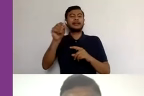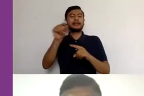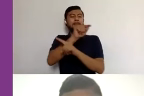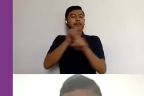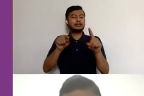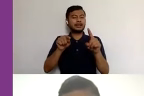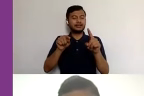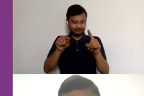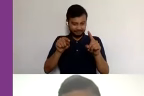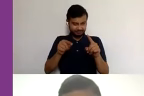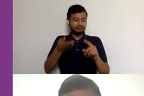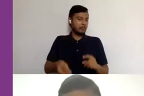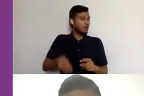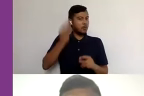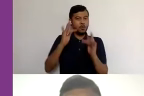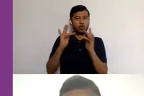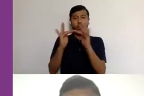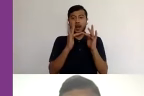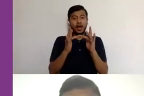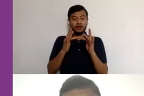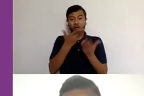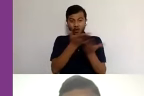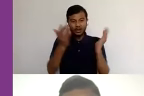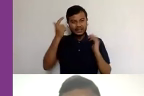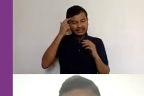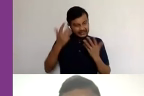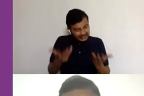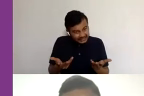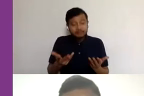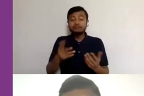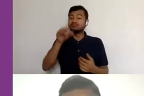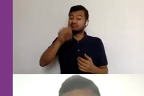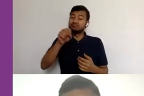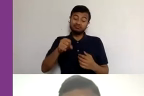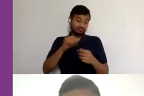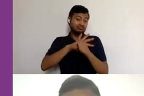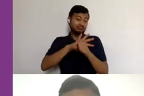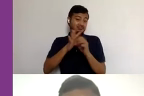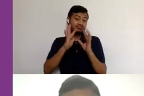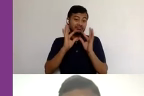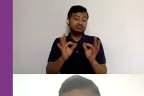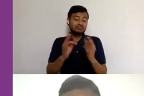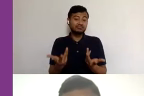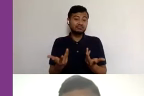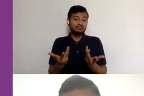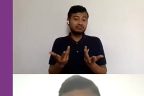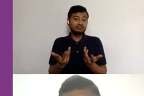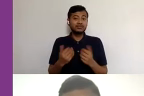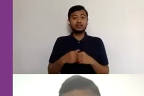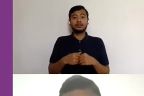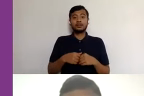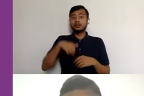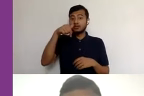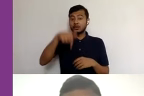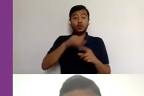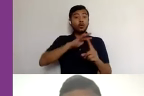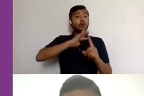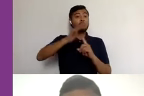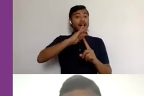but I think that's the reality. At AT&T, we pride ourselves on offering low-cost broadband offers.